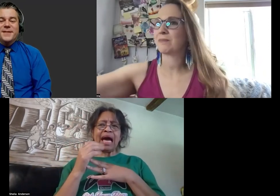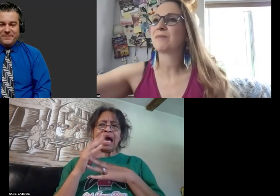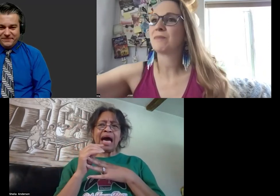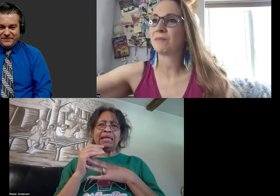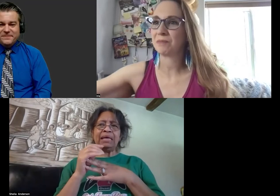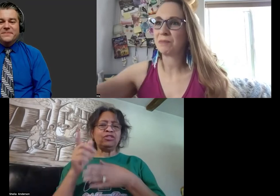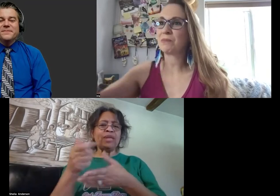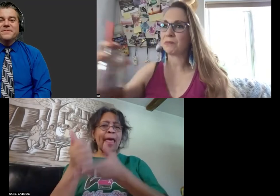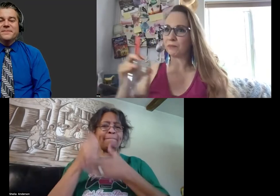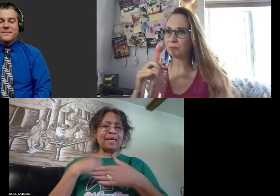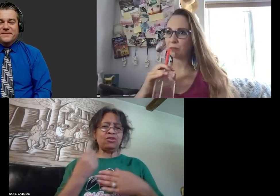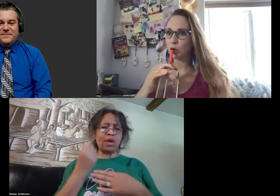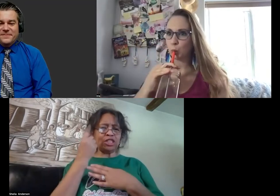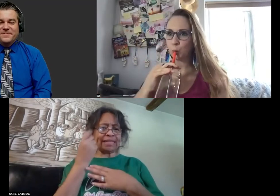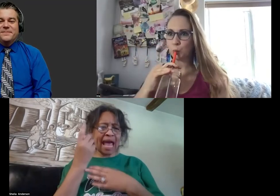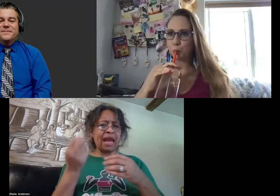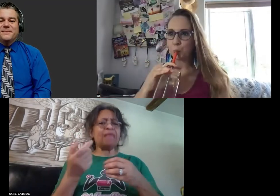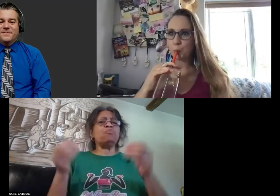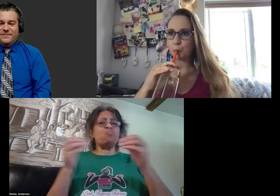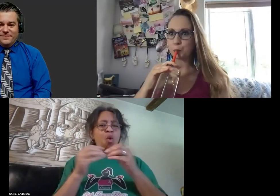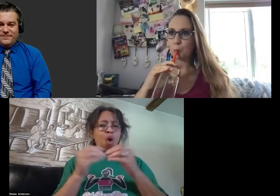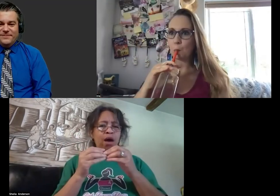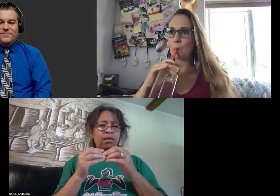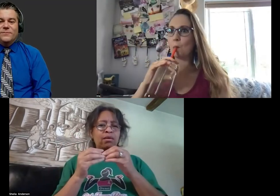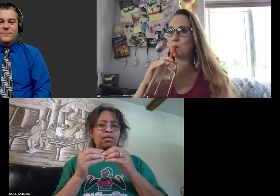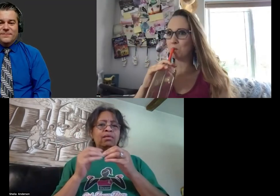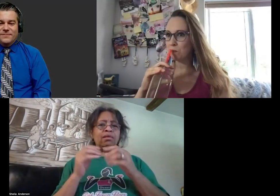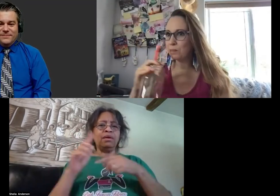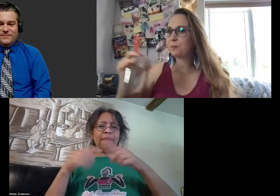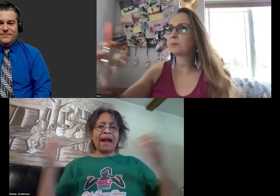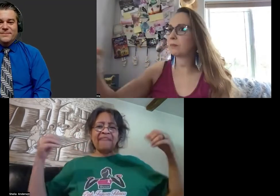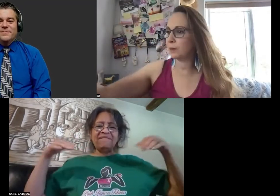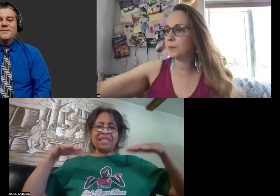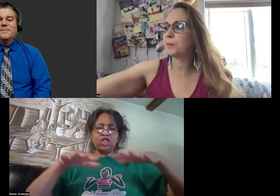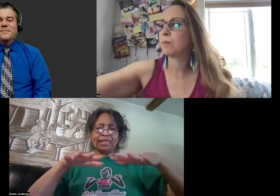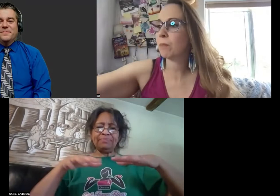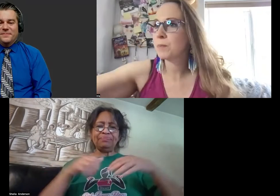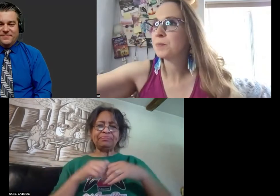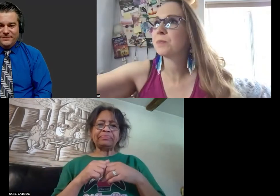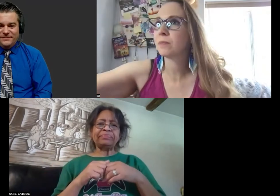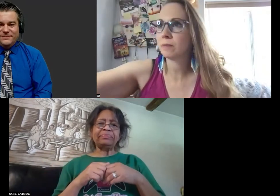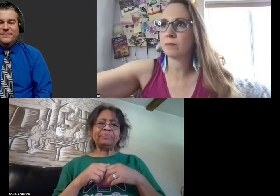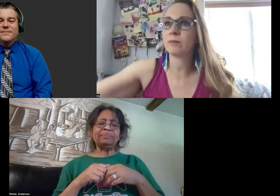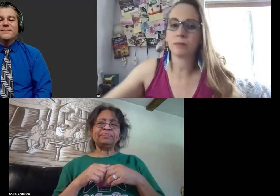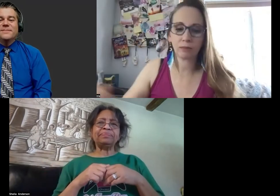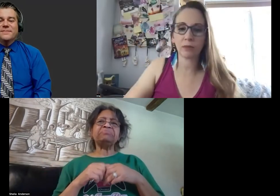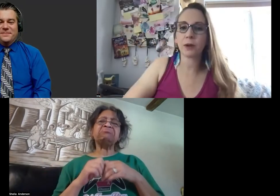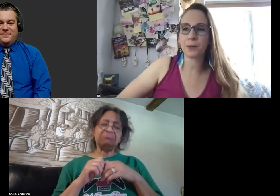Plexus. And she helped me to understand a little more about conviction.